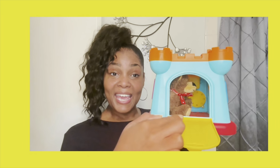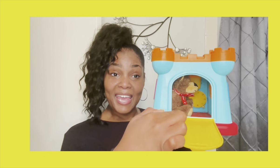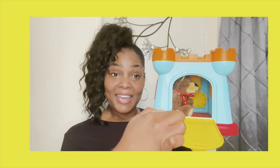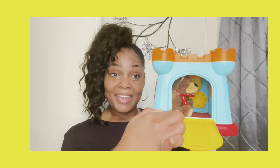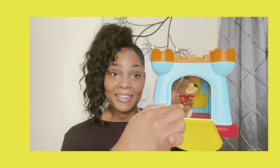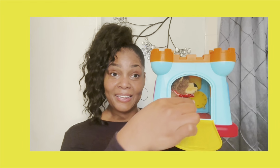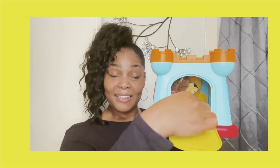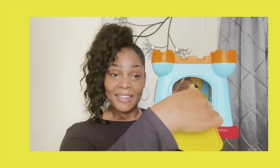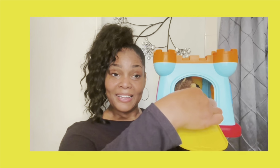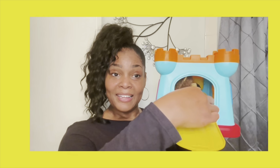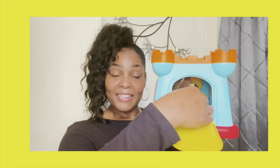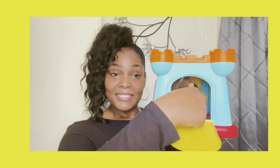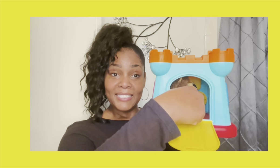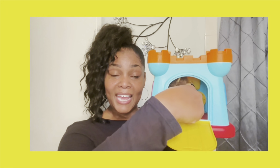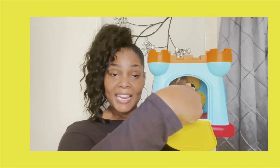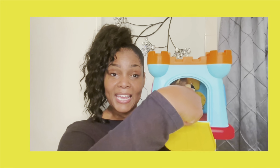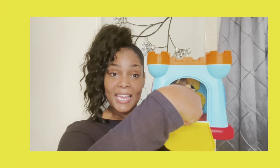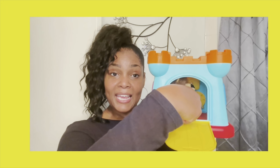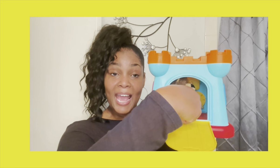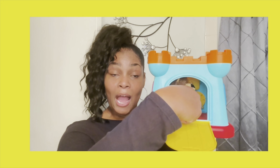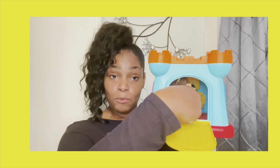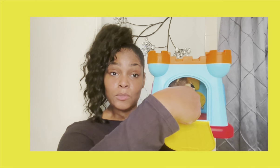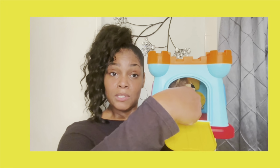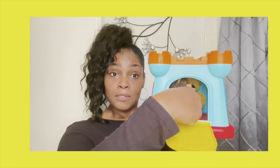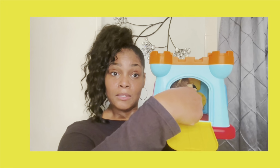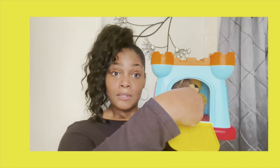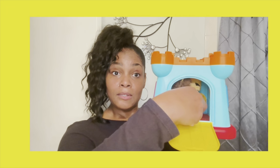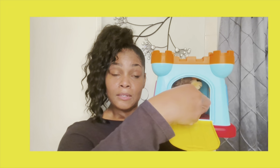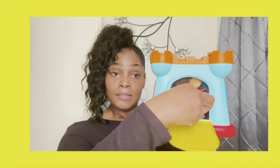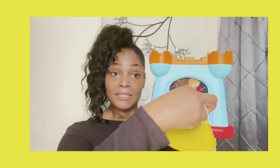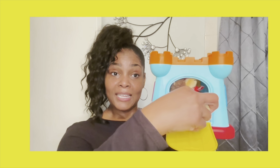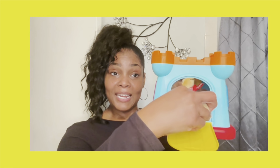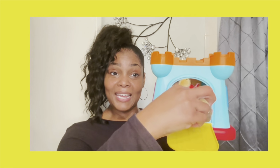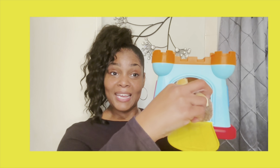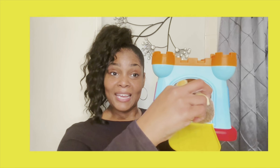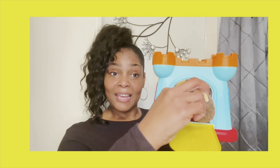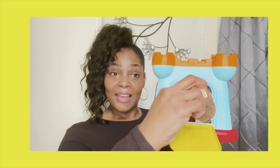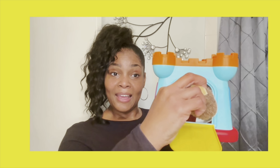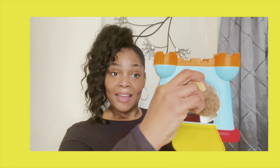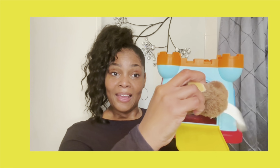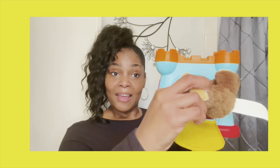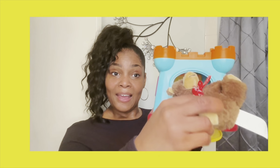Teddy, in. Teddy, out. Teddy,